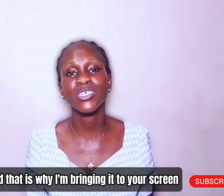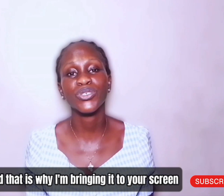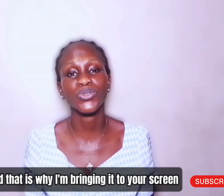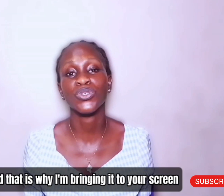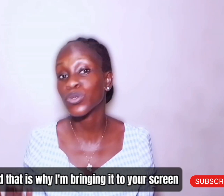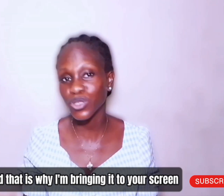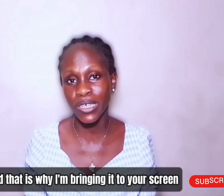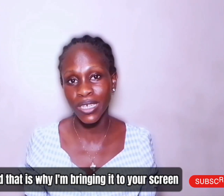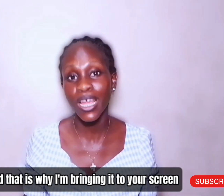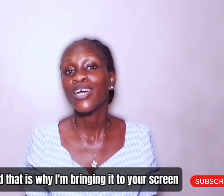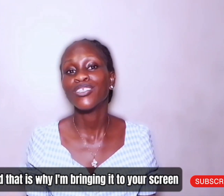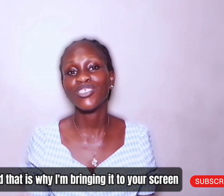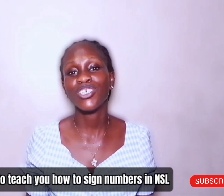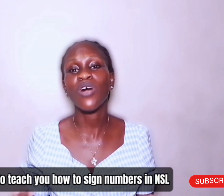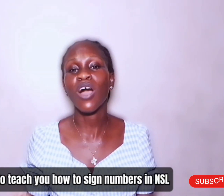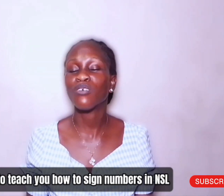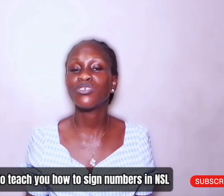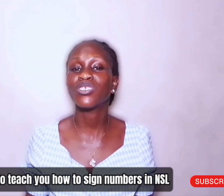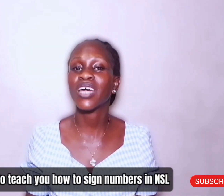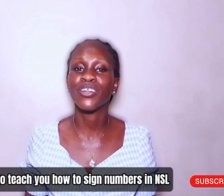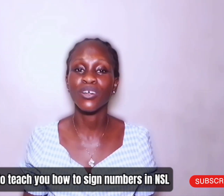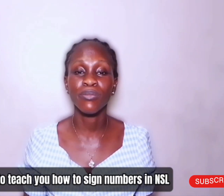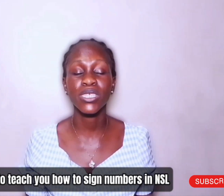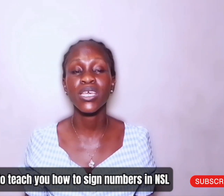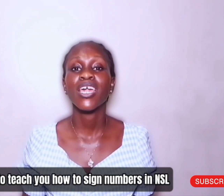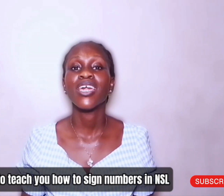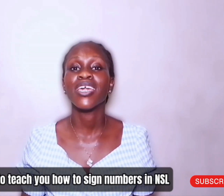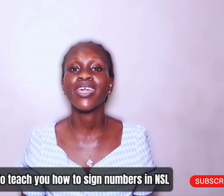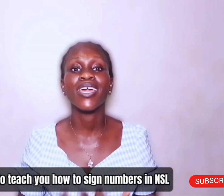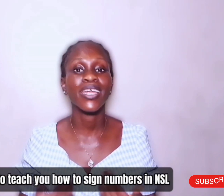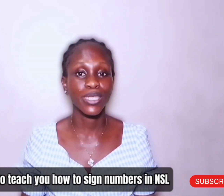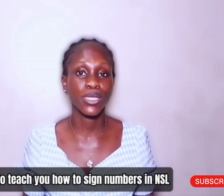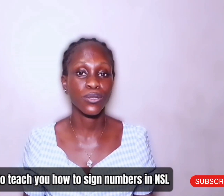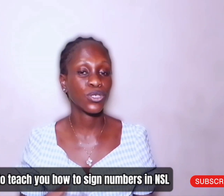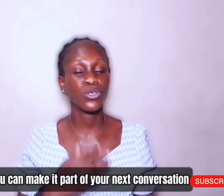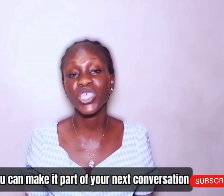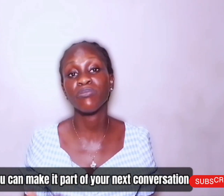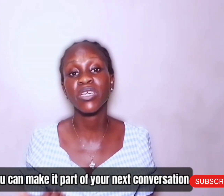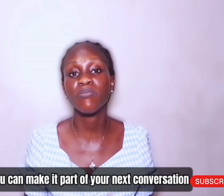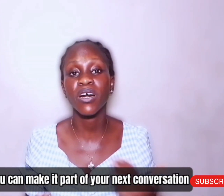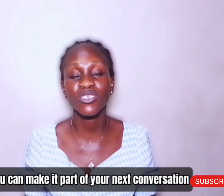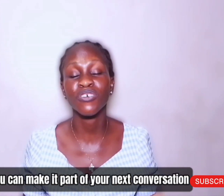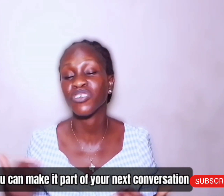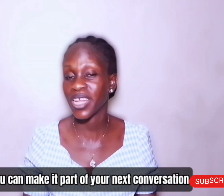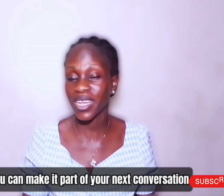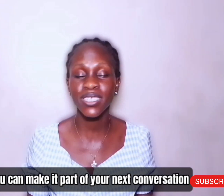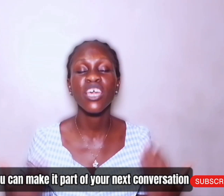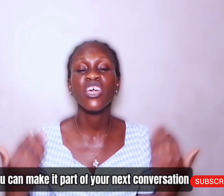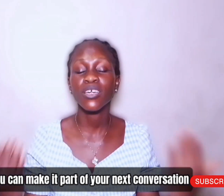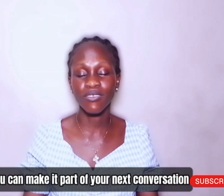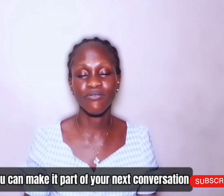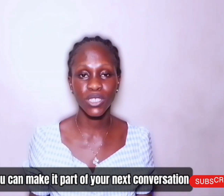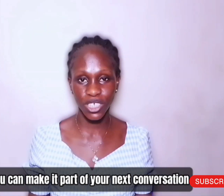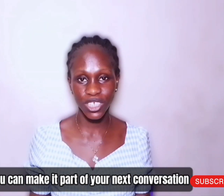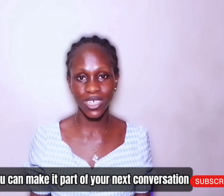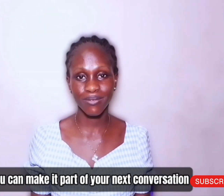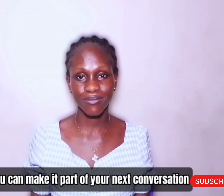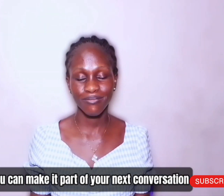bringing it to your screen to teach you how to sign numbers in NSL so you can make it part of your next conversation.